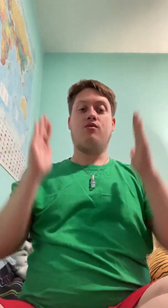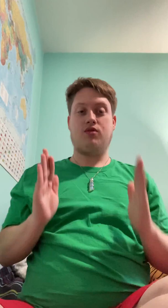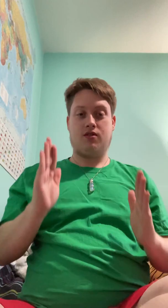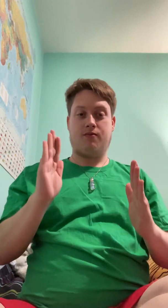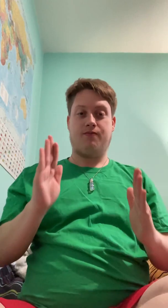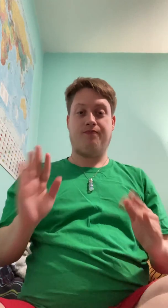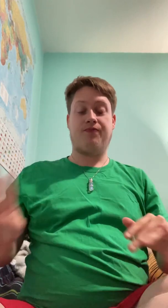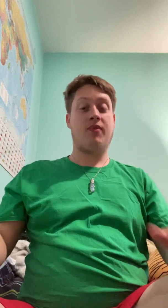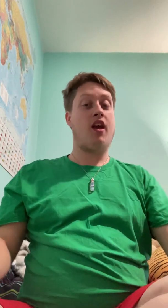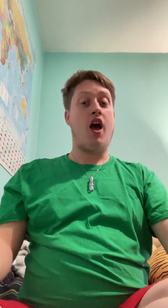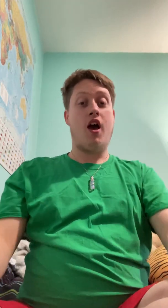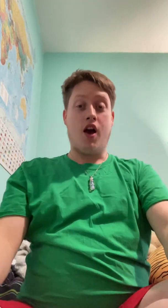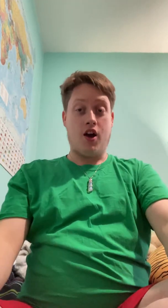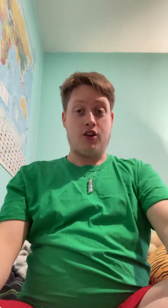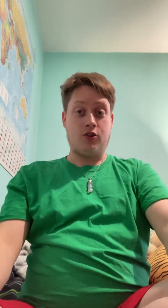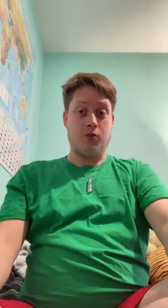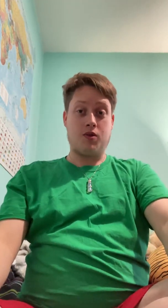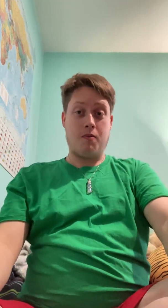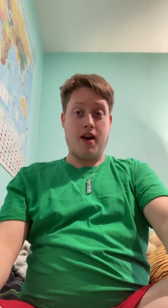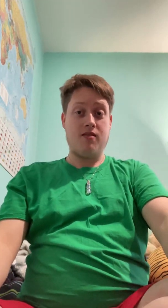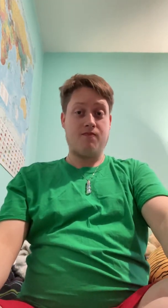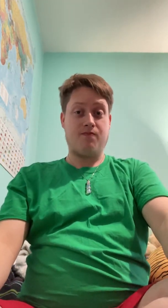house. Adopt a pet.